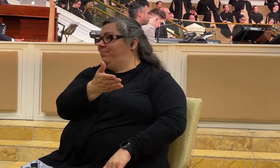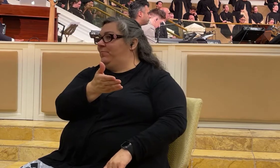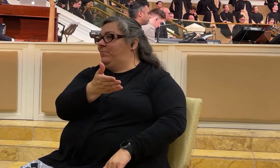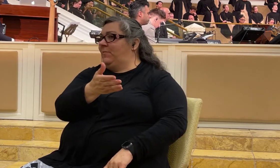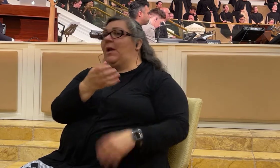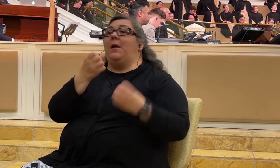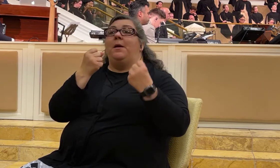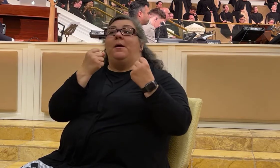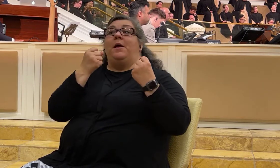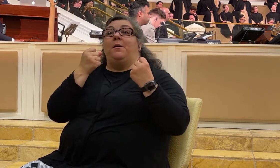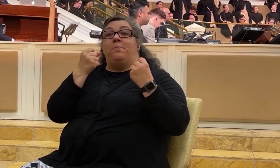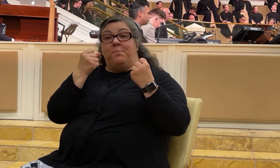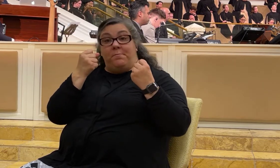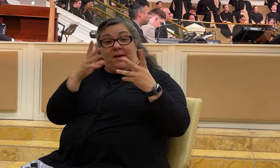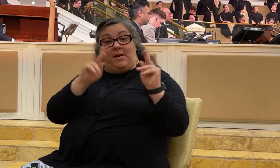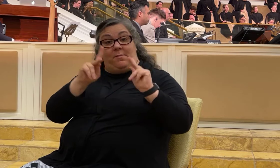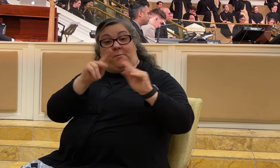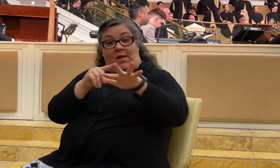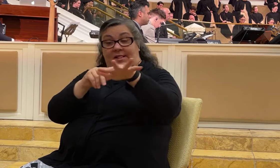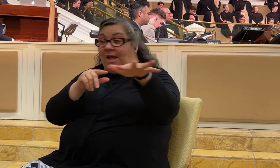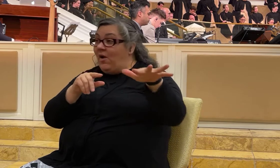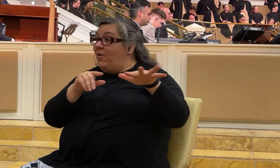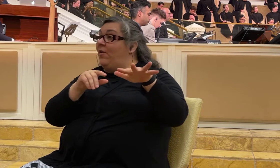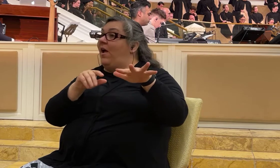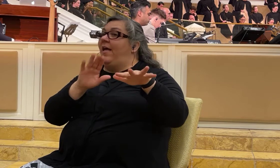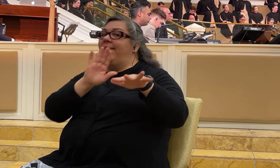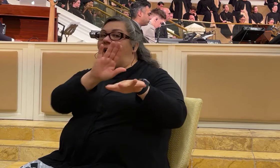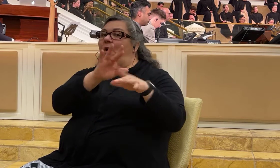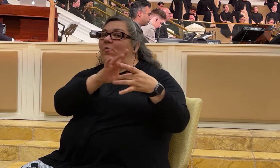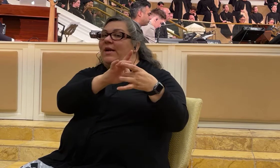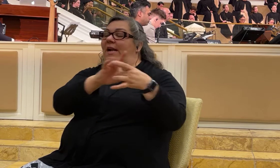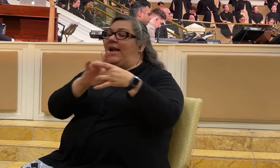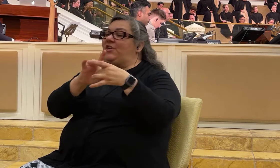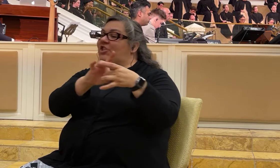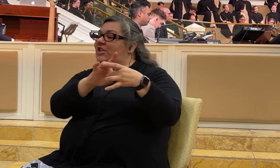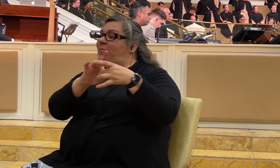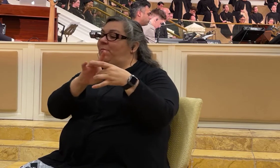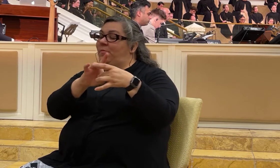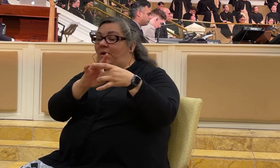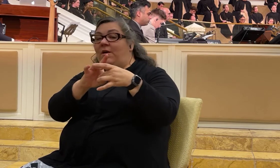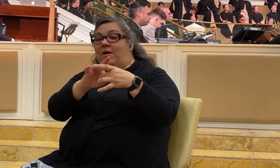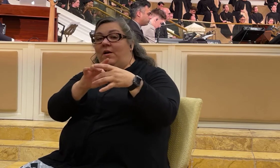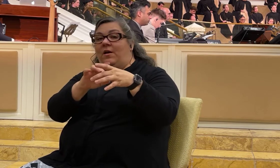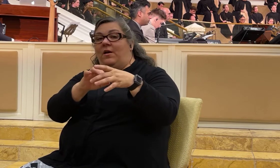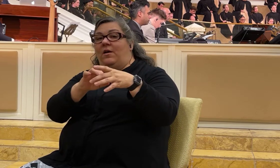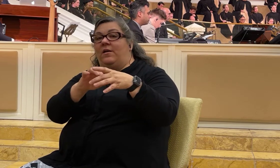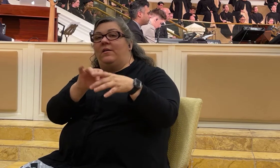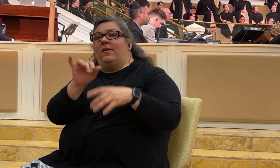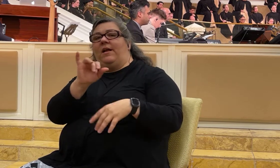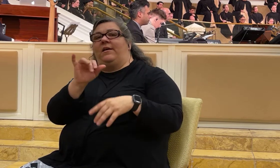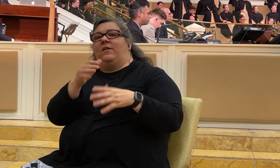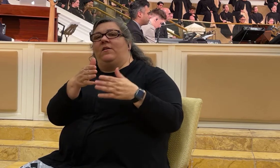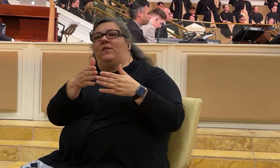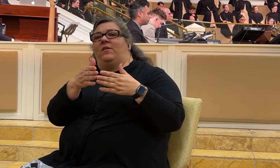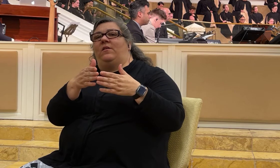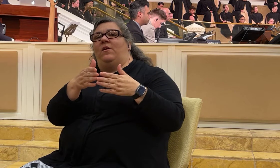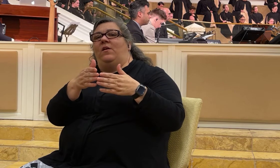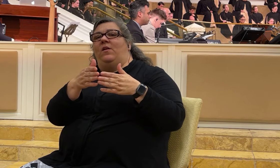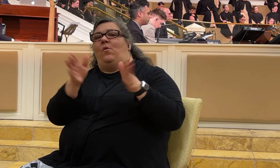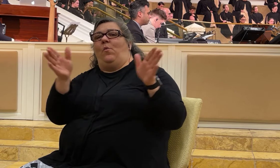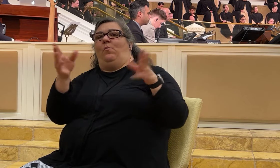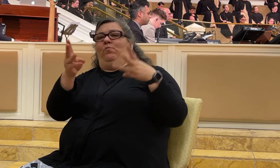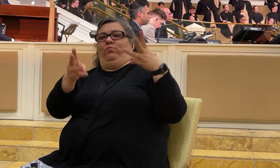And many of the people of Israel, their relationship with Egypt as being the wider